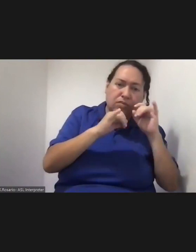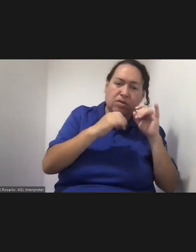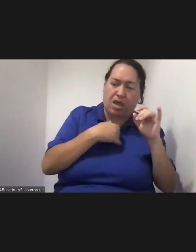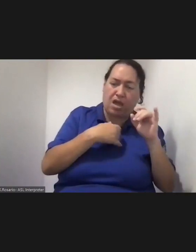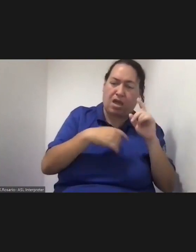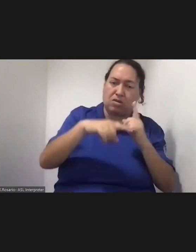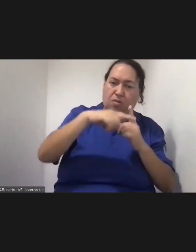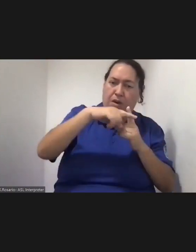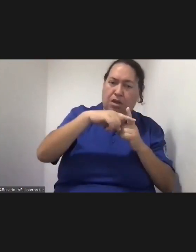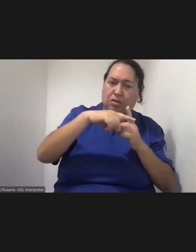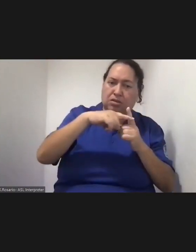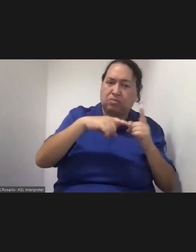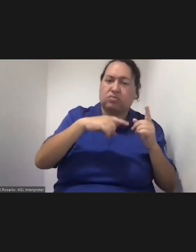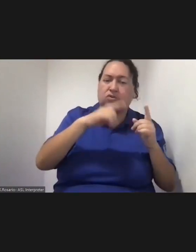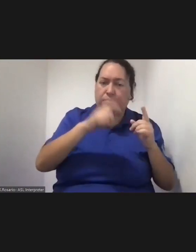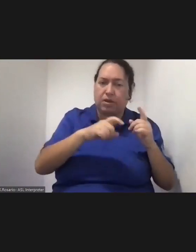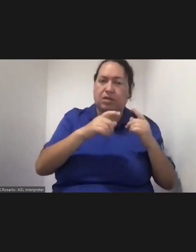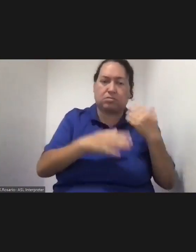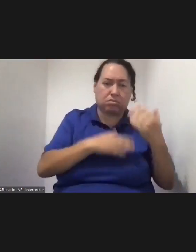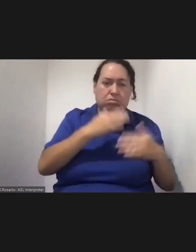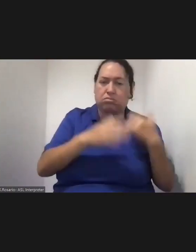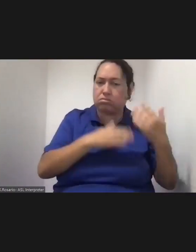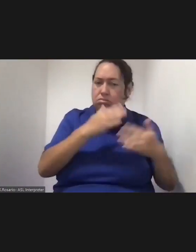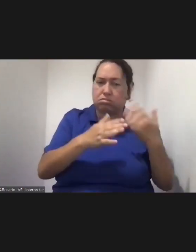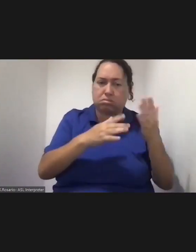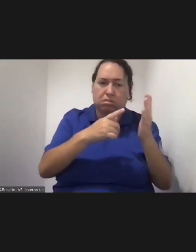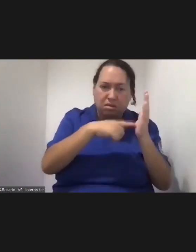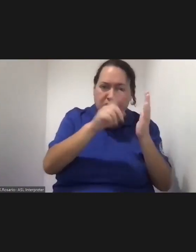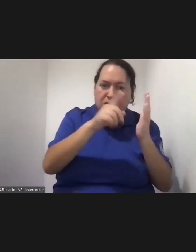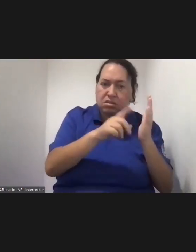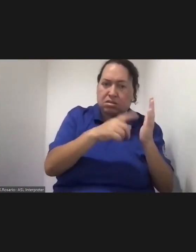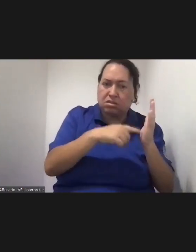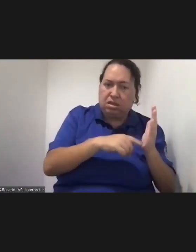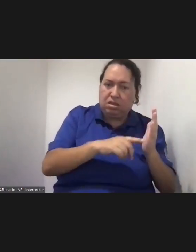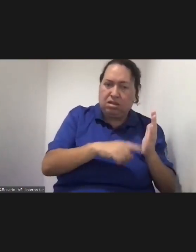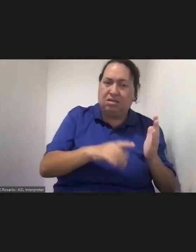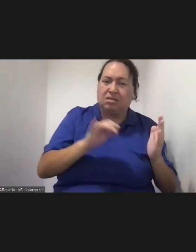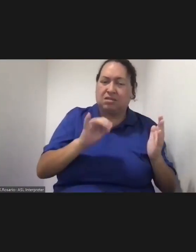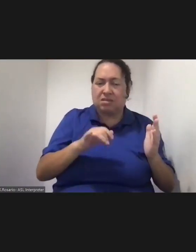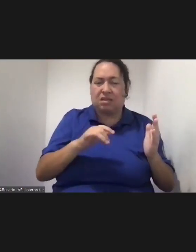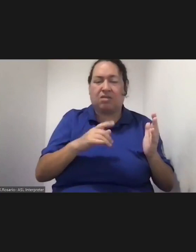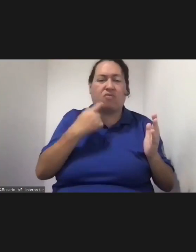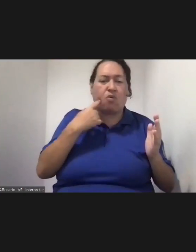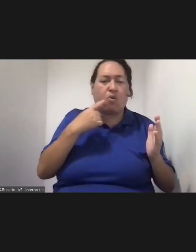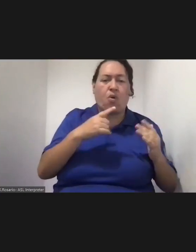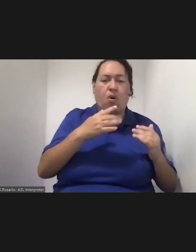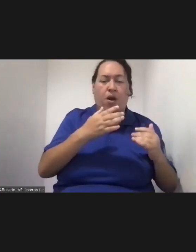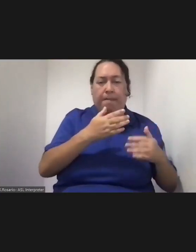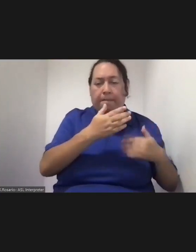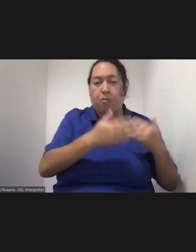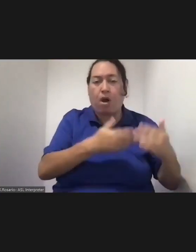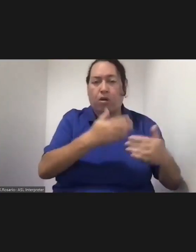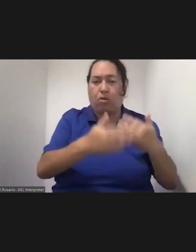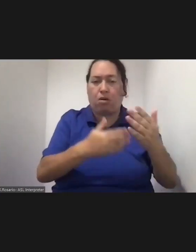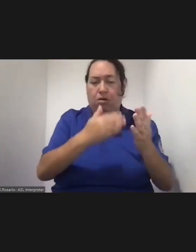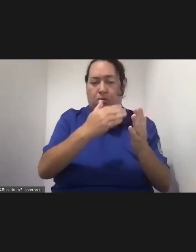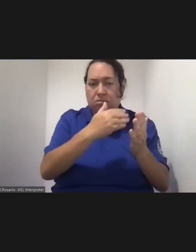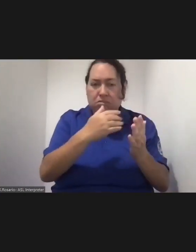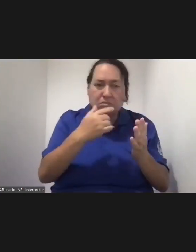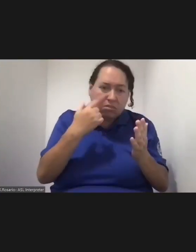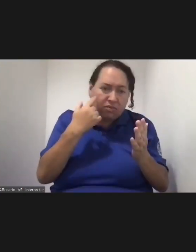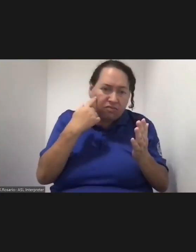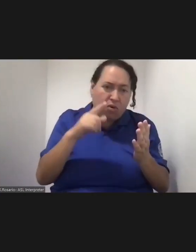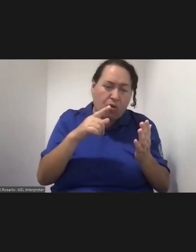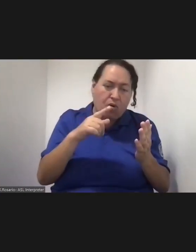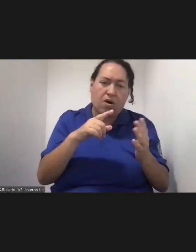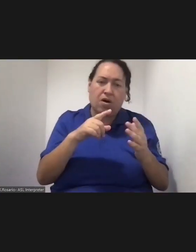an ongoing process and it's part of public health protocols for any infectious disease. This is not limited to COVID alone,